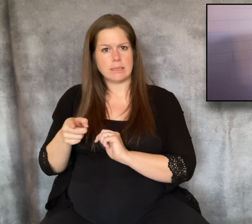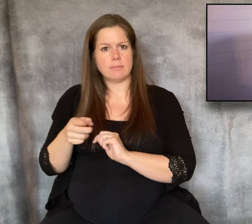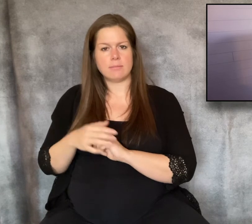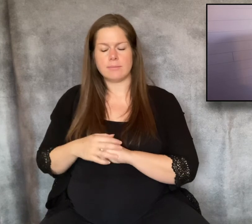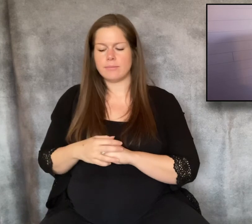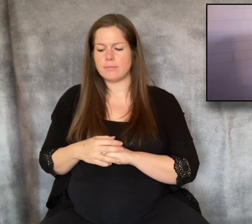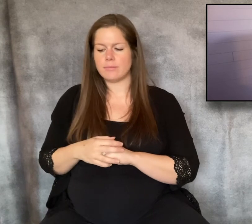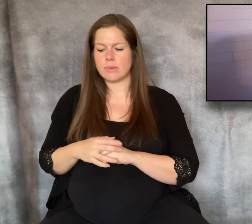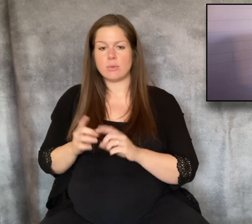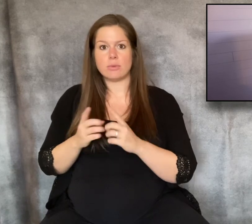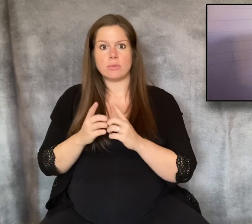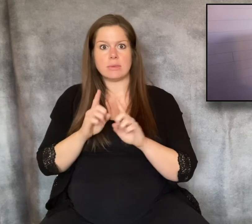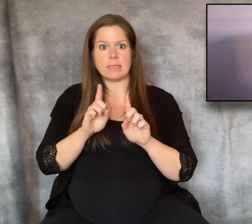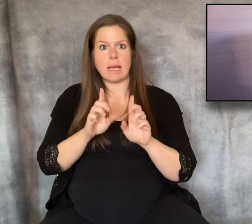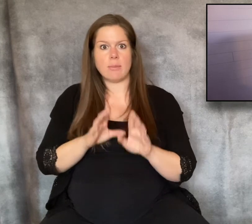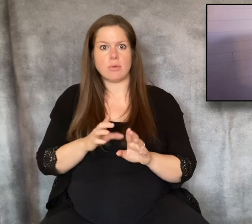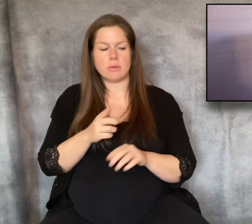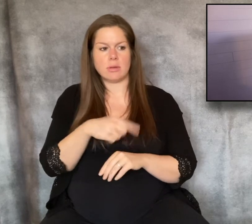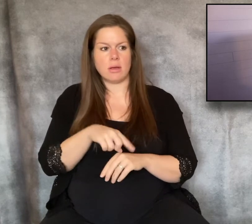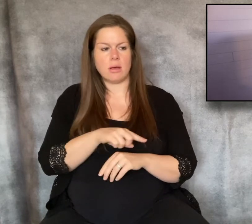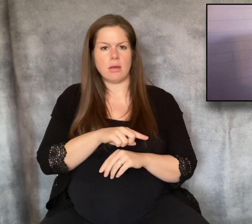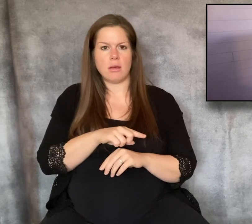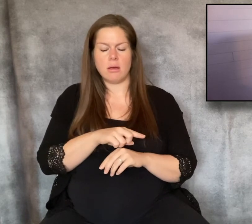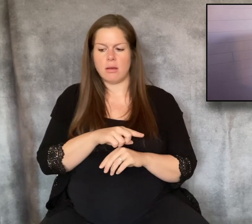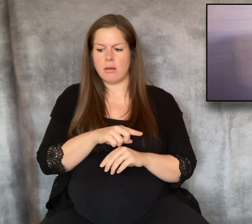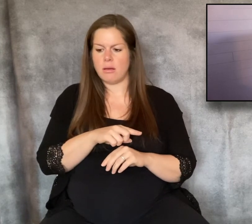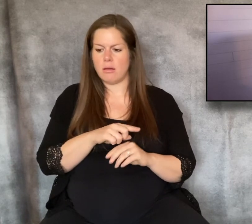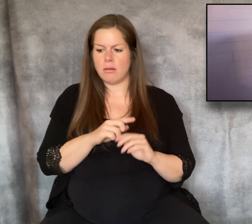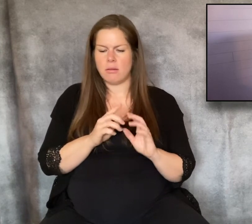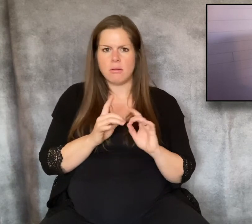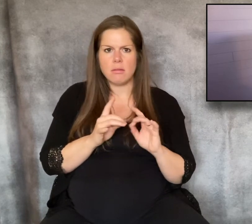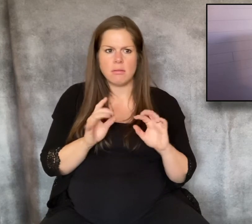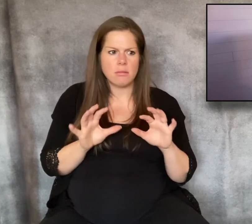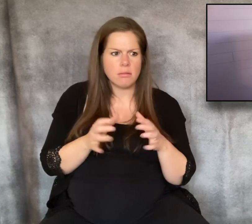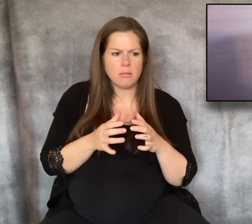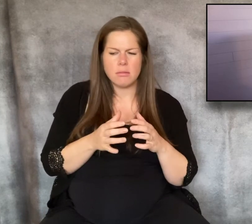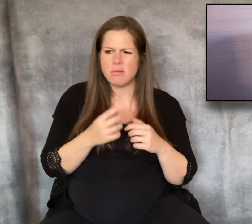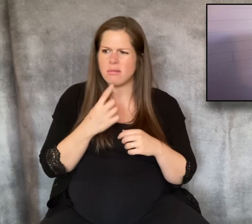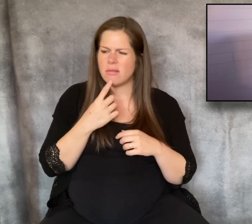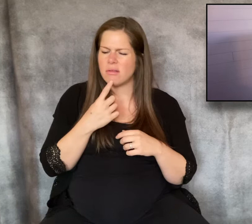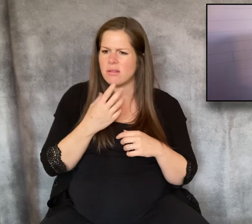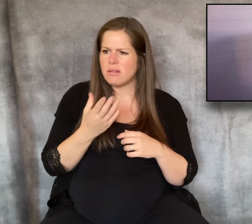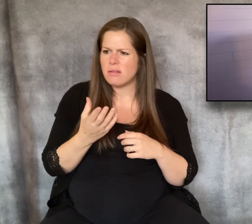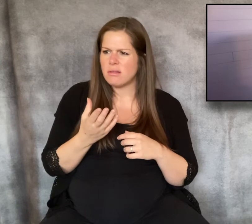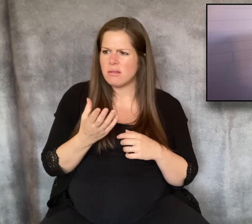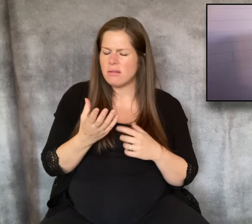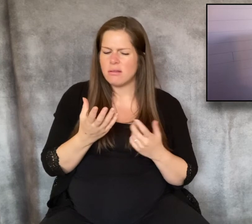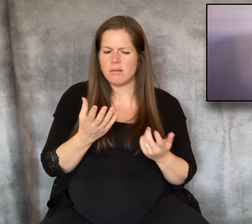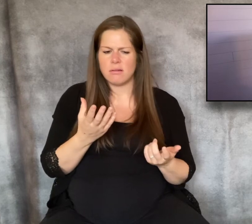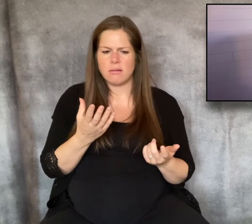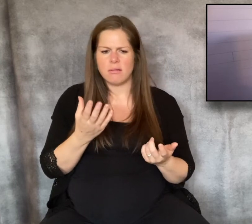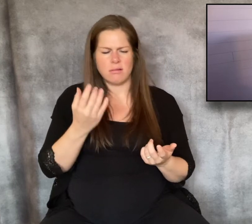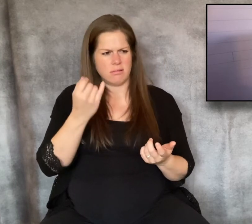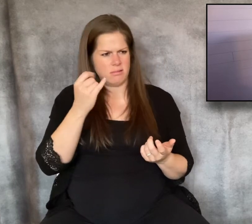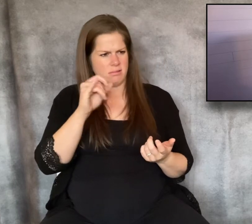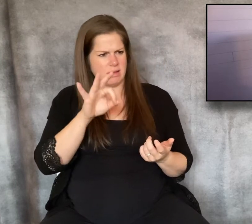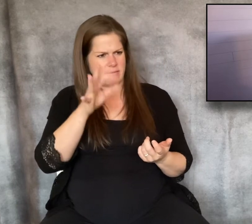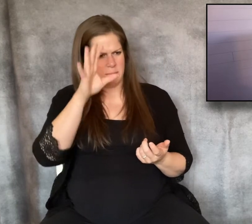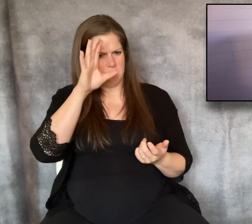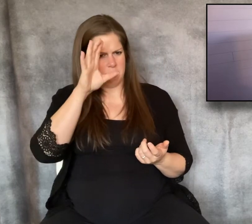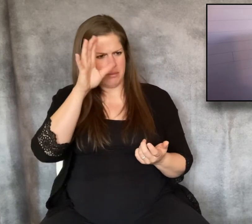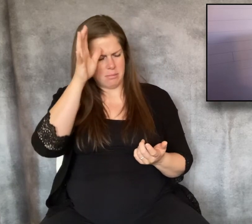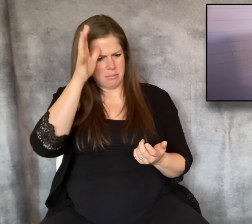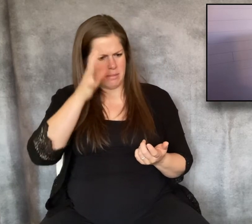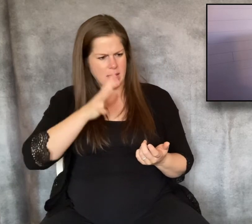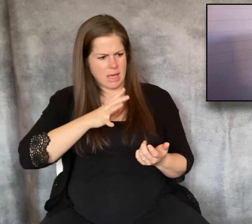So the disciples answered him in verse 10, and they say, if such is the case of a man with his wife, is it